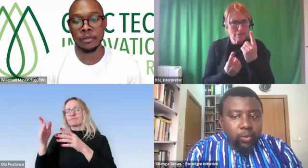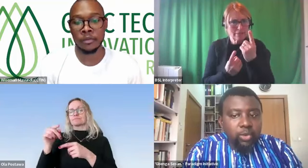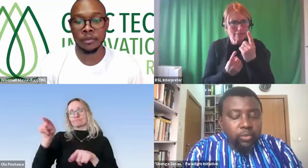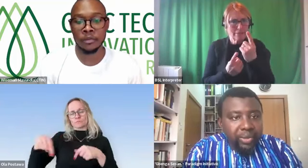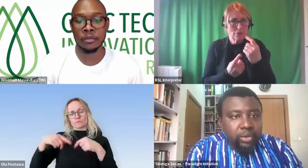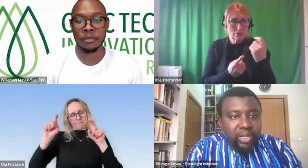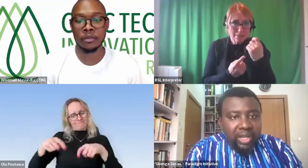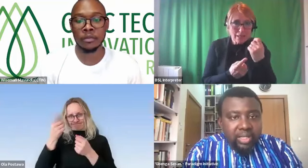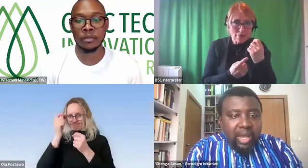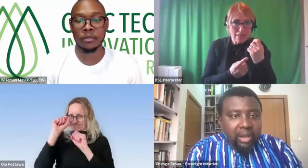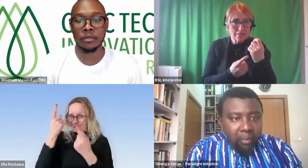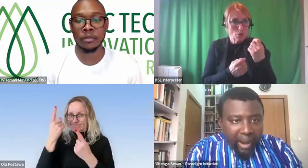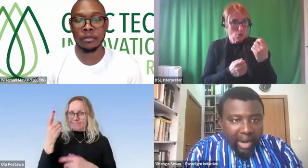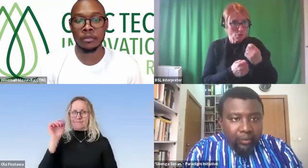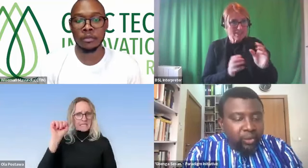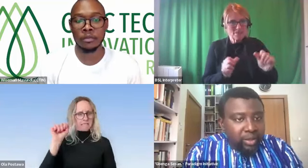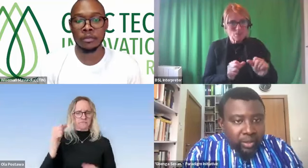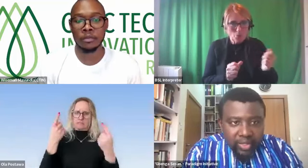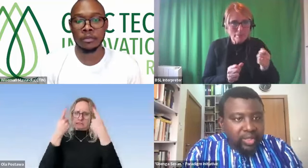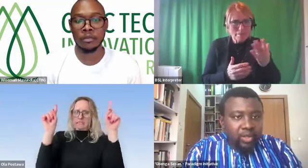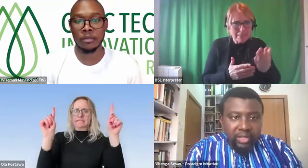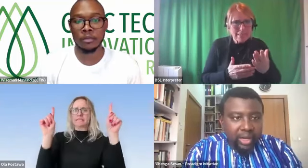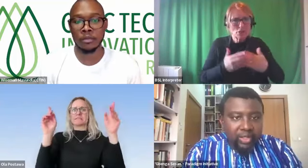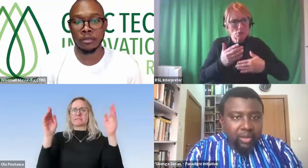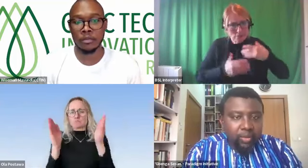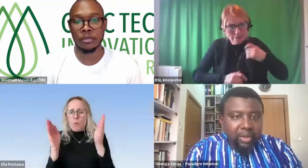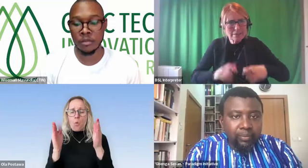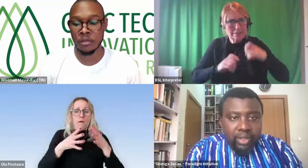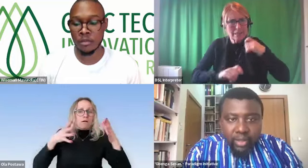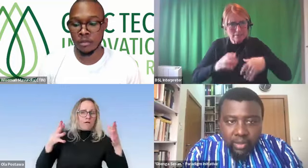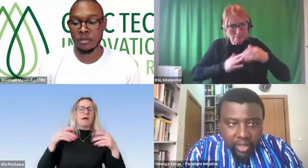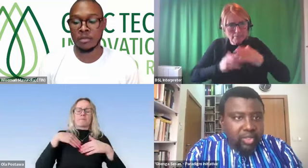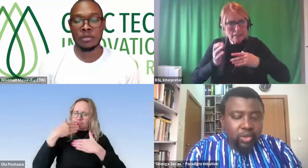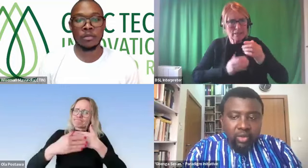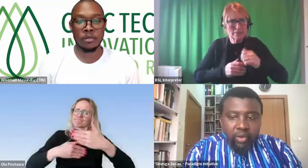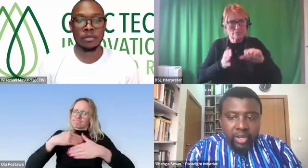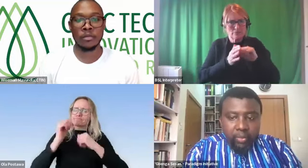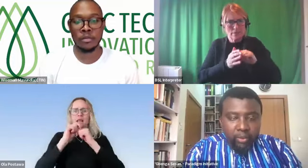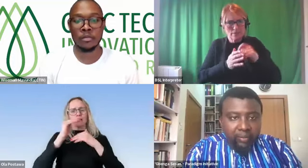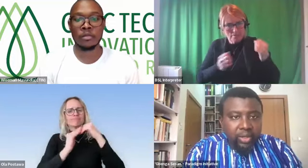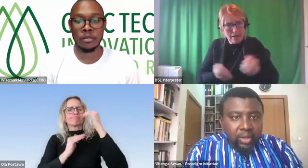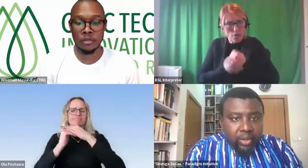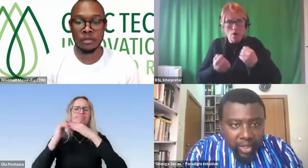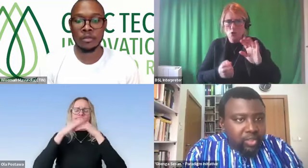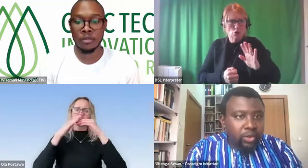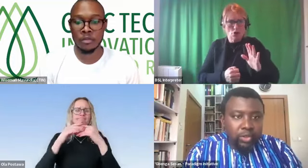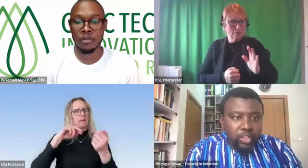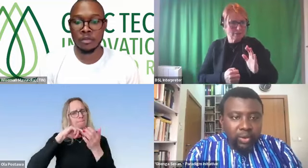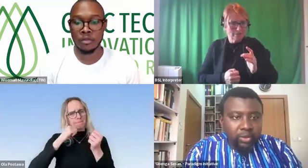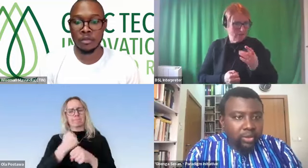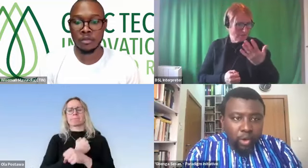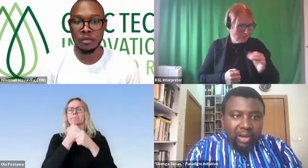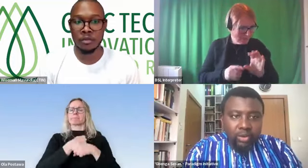small wins, we must build staying power. This is not a 90-day problem. This is not a 4-year problem. This